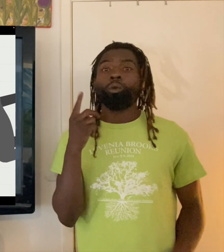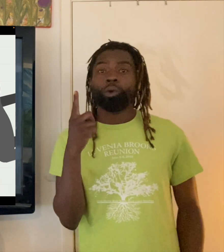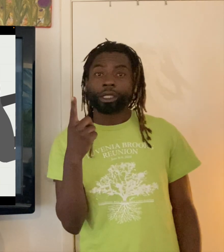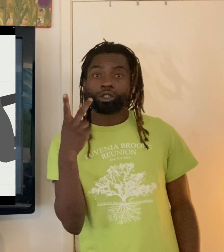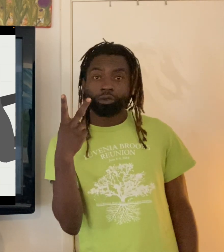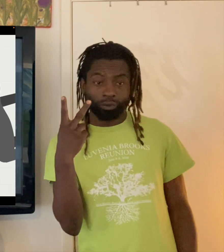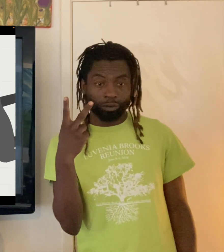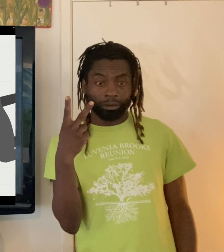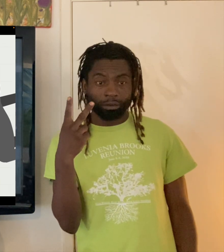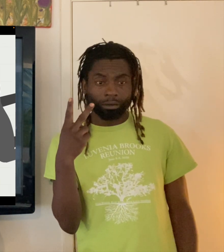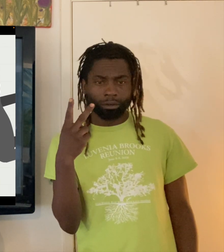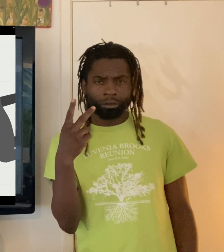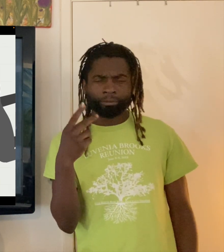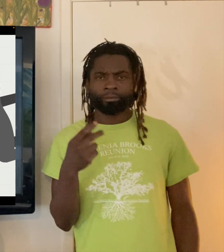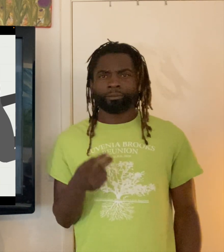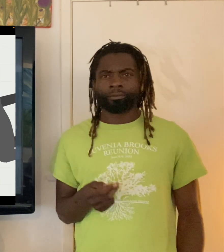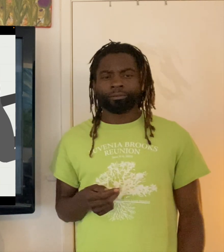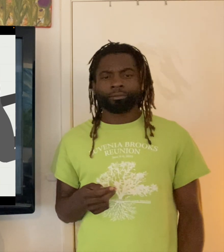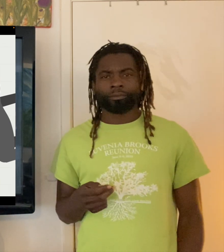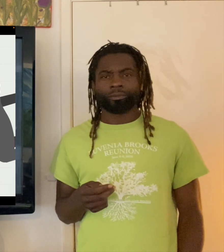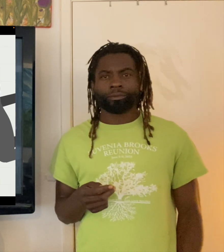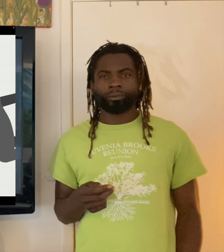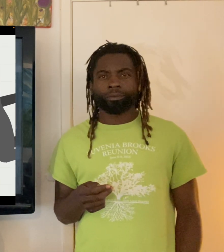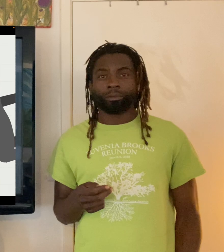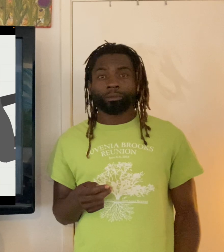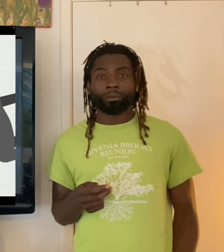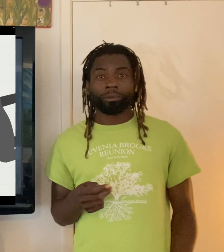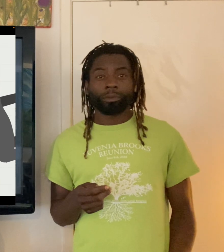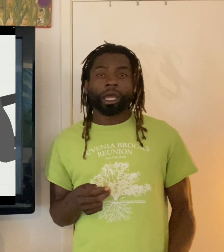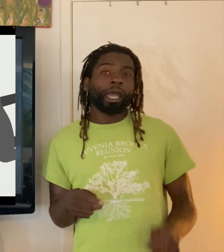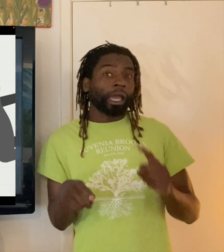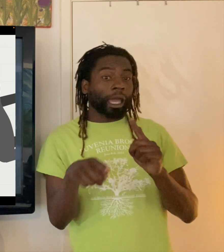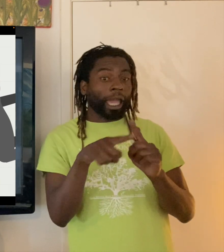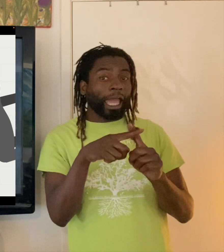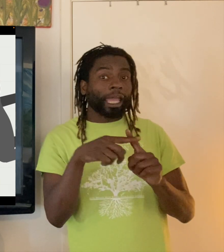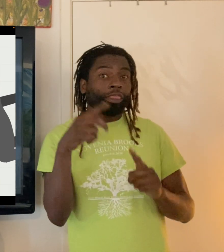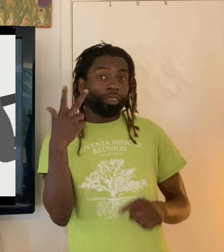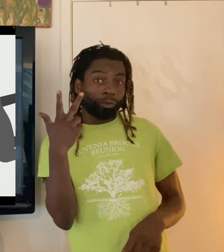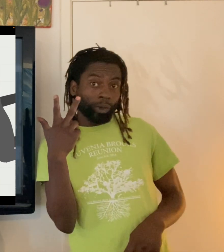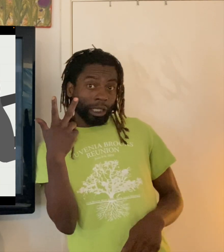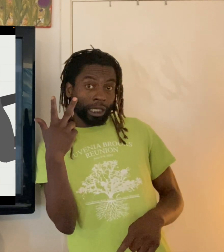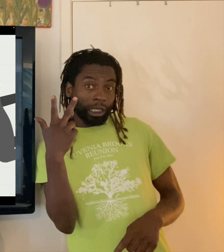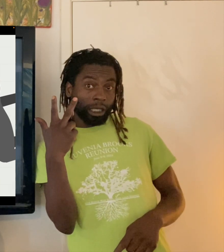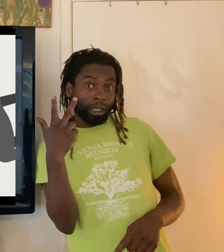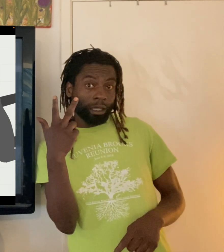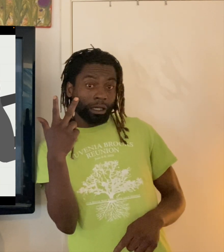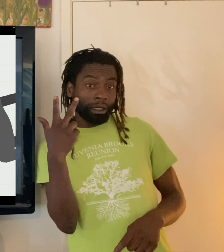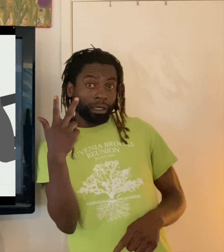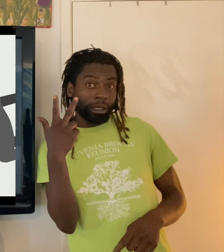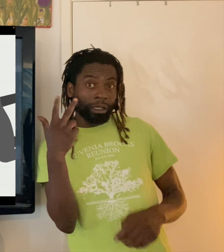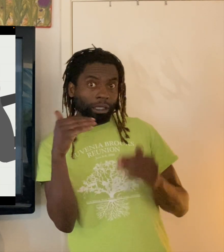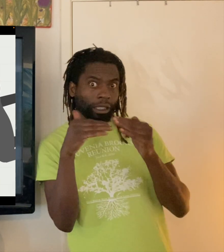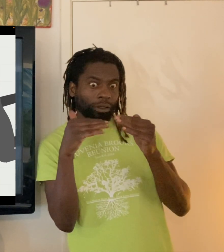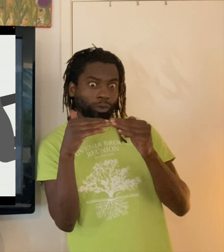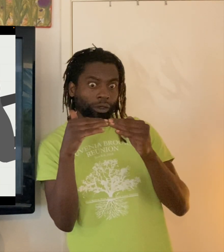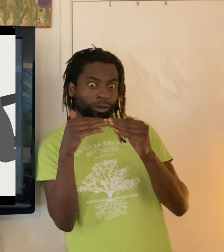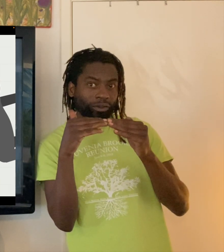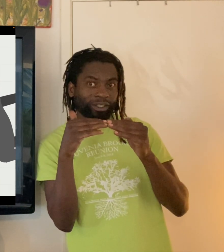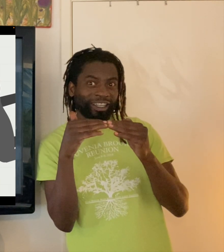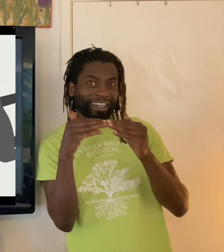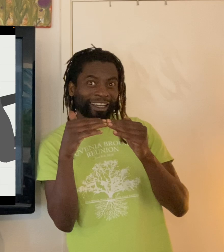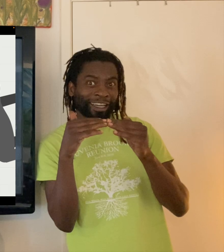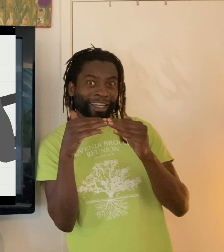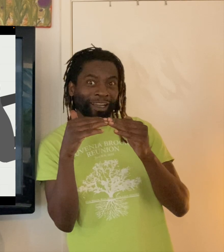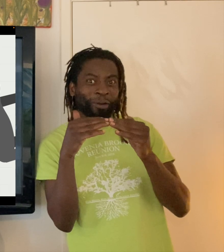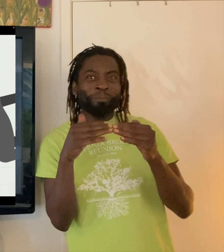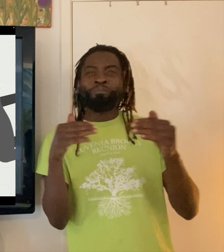2. What happens if we add 1, 2, 3 more donuts? Yes, that's right.